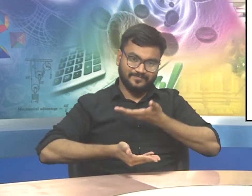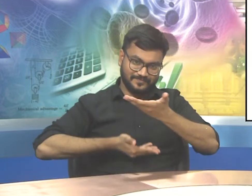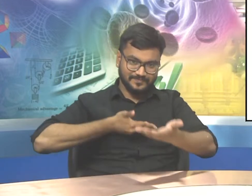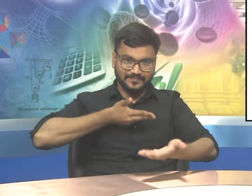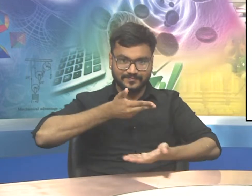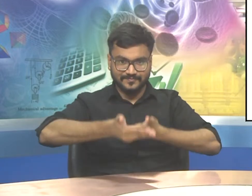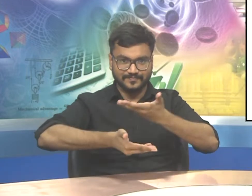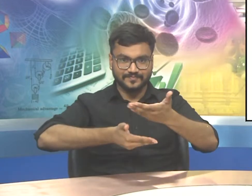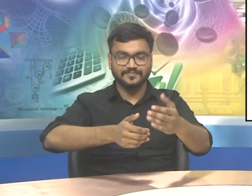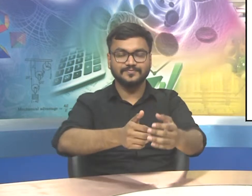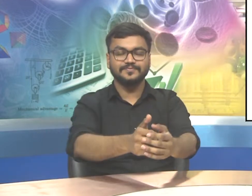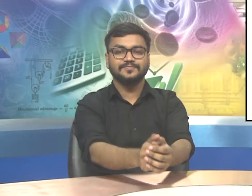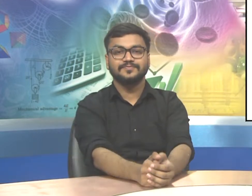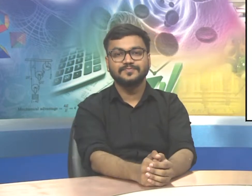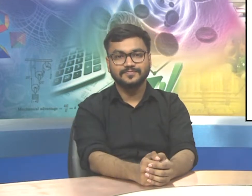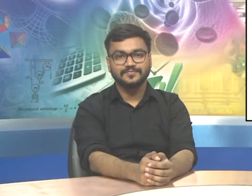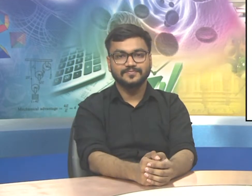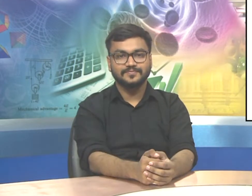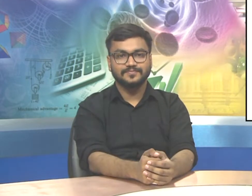to our classes.